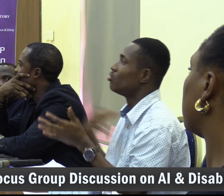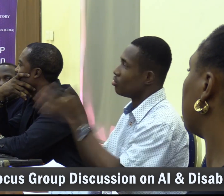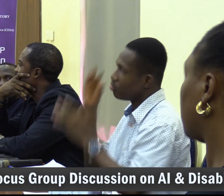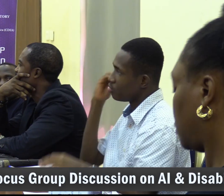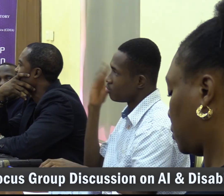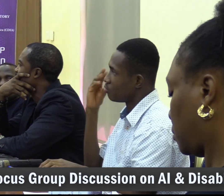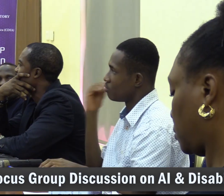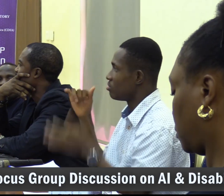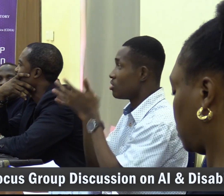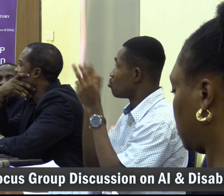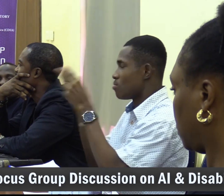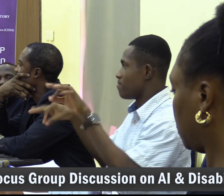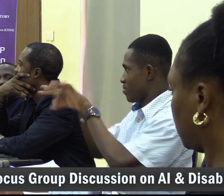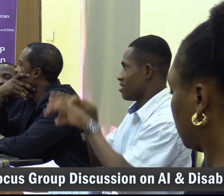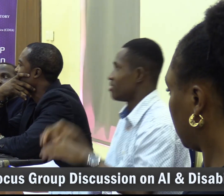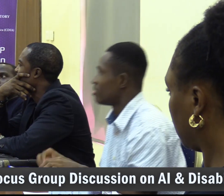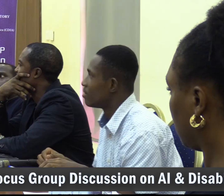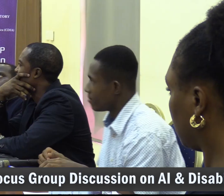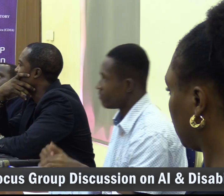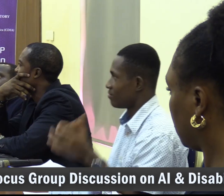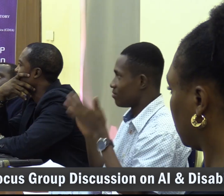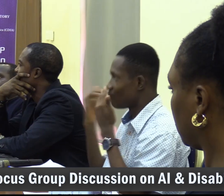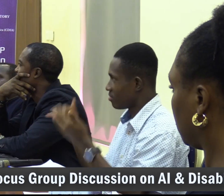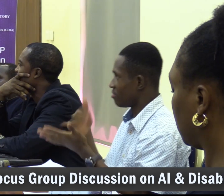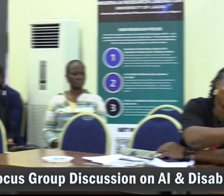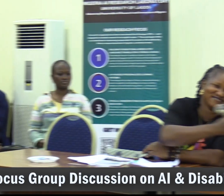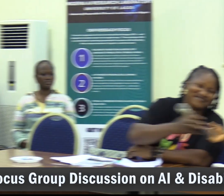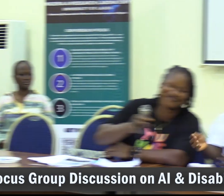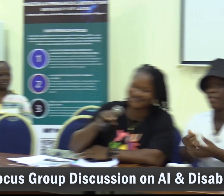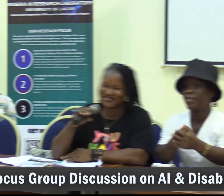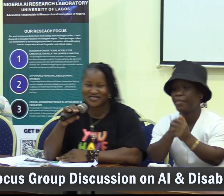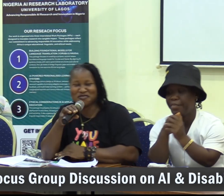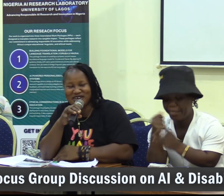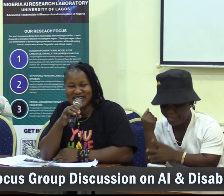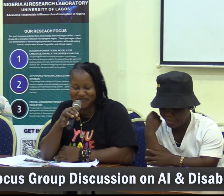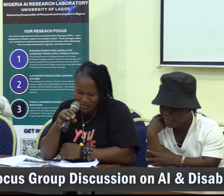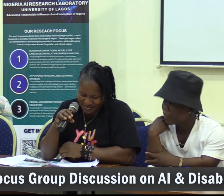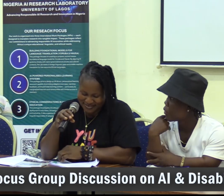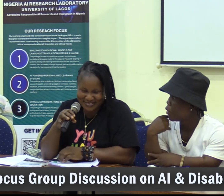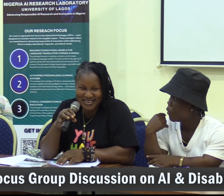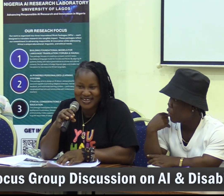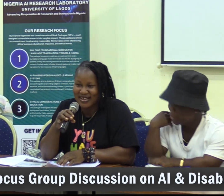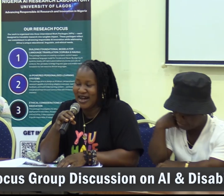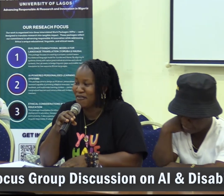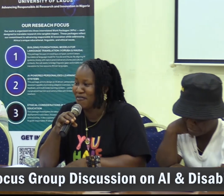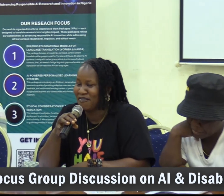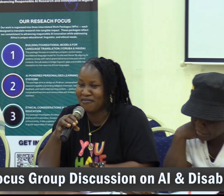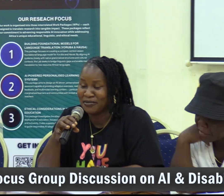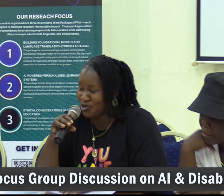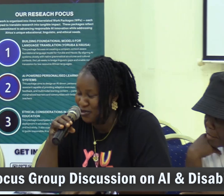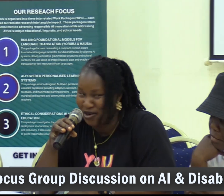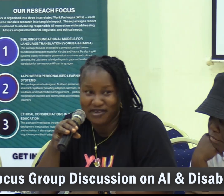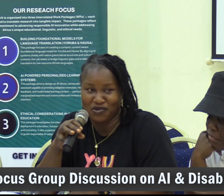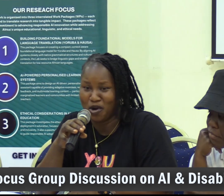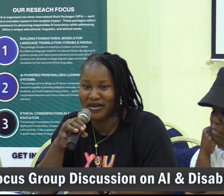their mobility easier from experience. Thank you very much. Good morning, everyone.